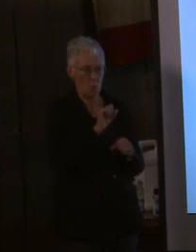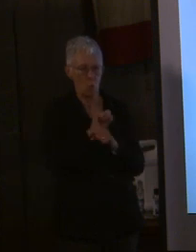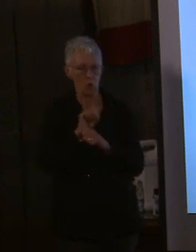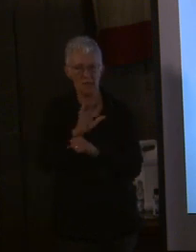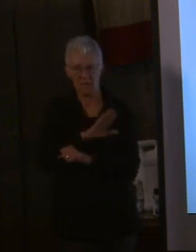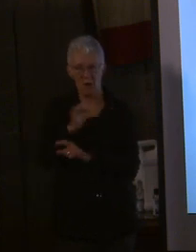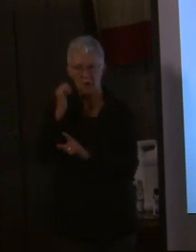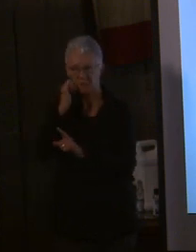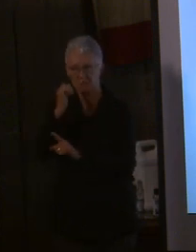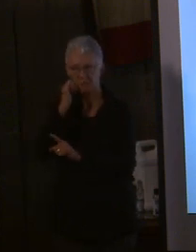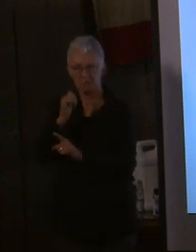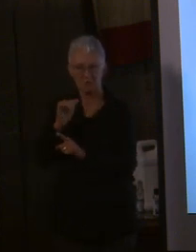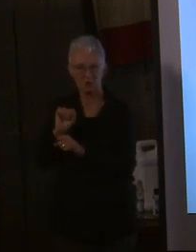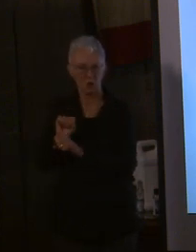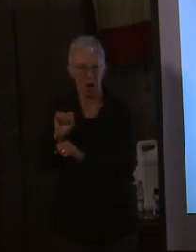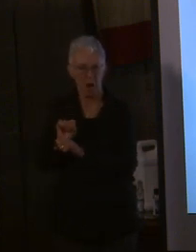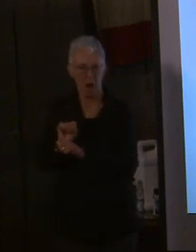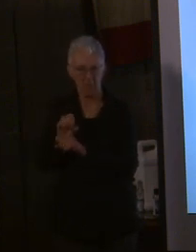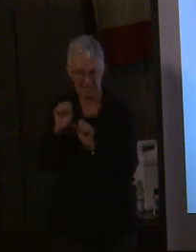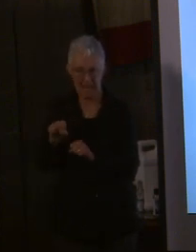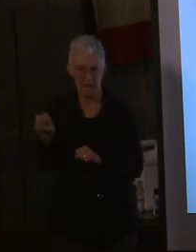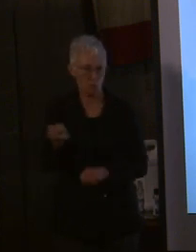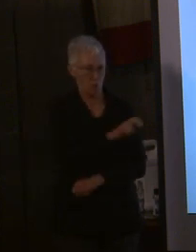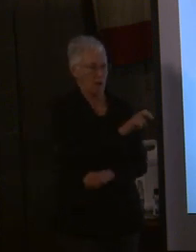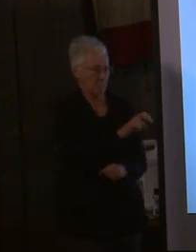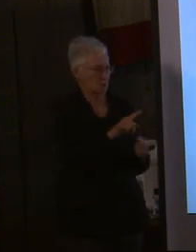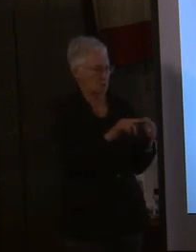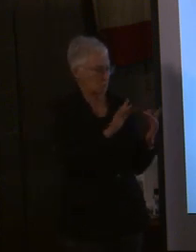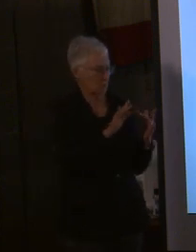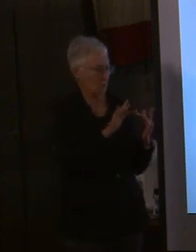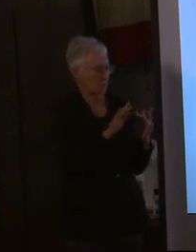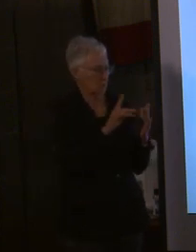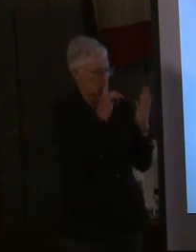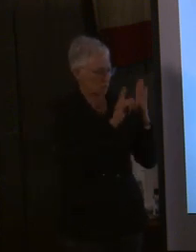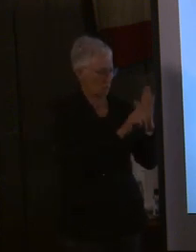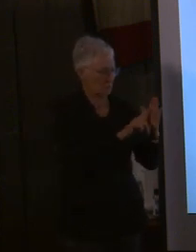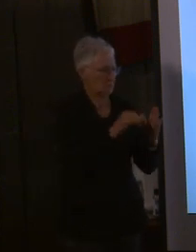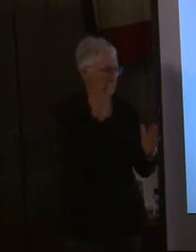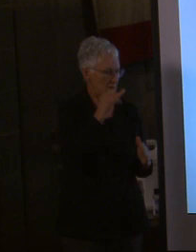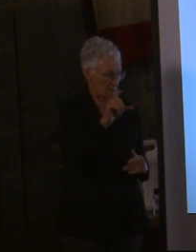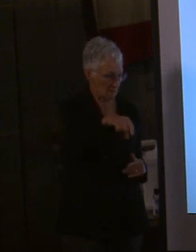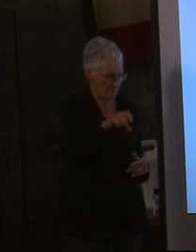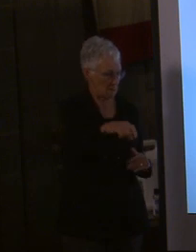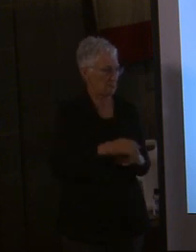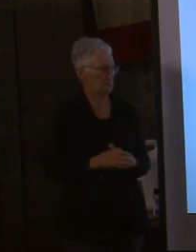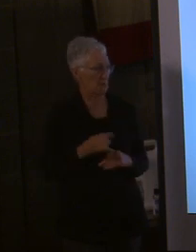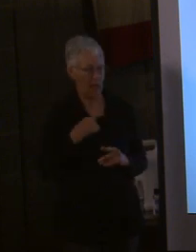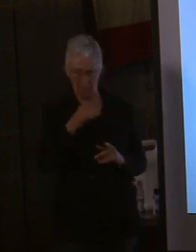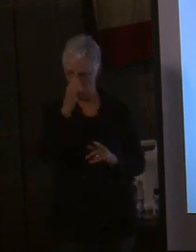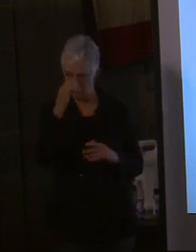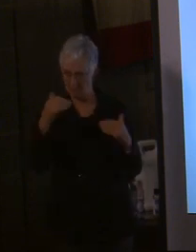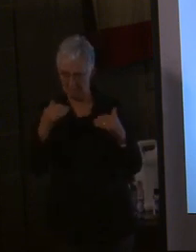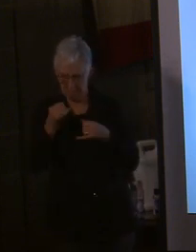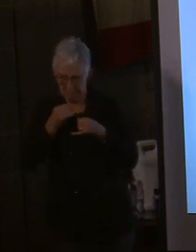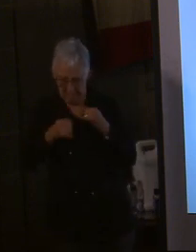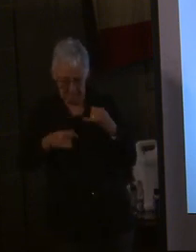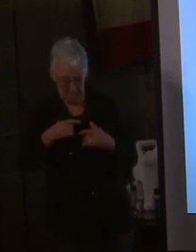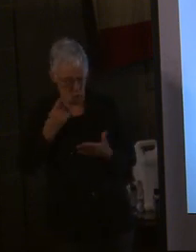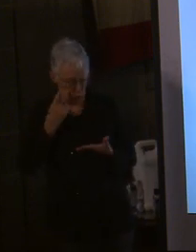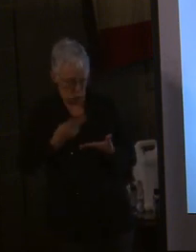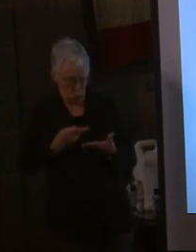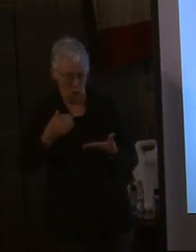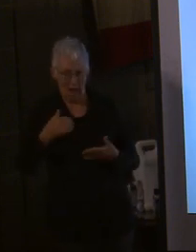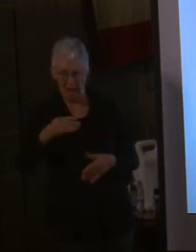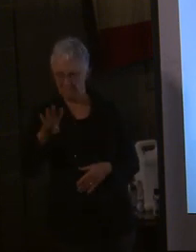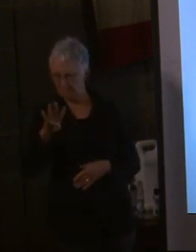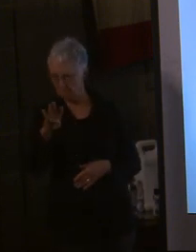now. The last data I saw was that we had about 400 that were actively working through companies